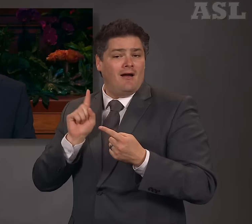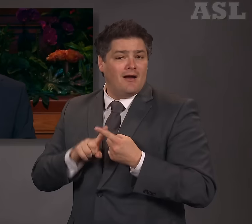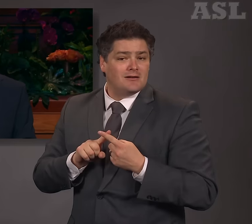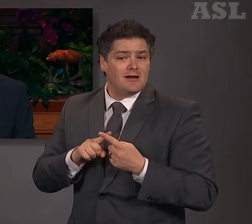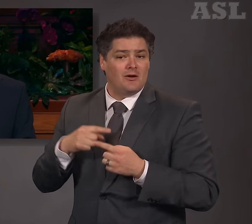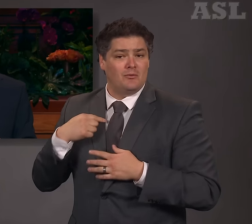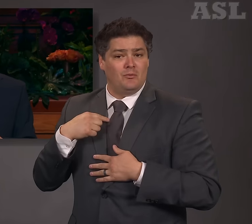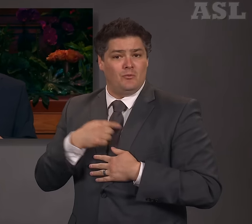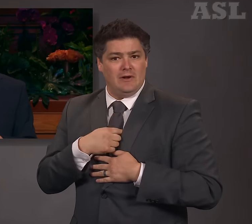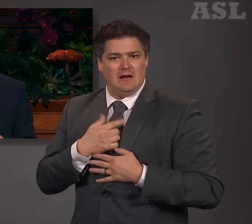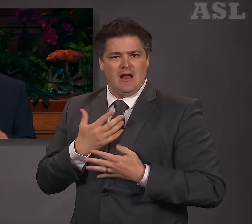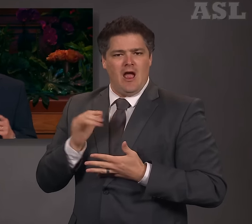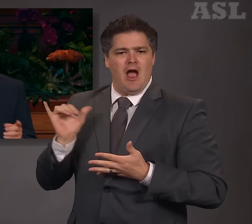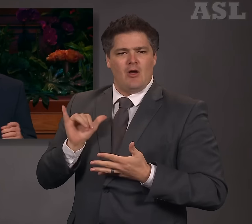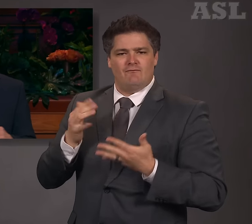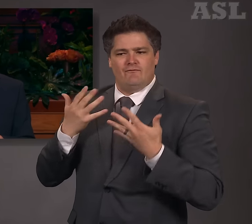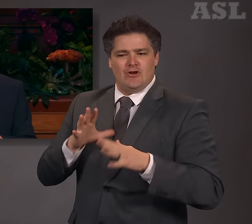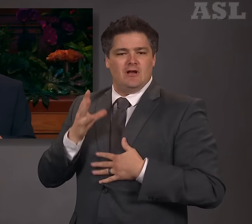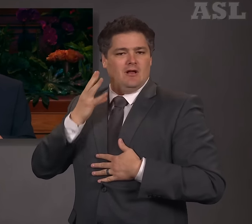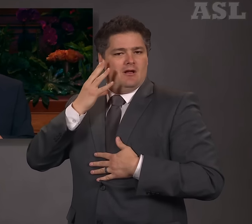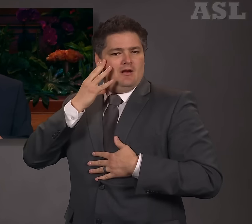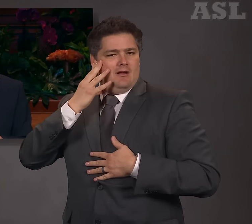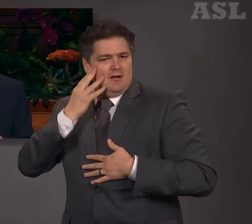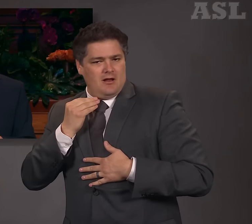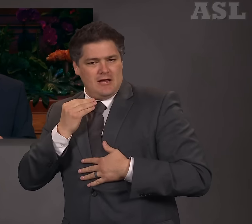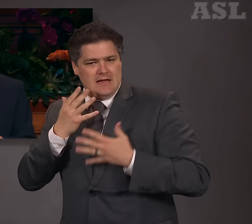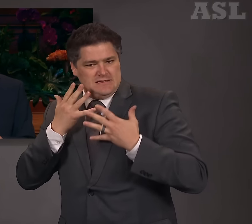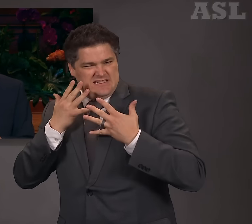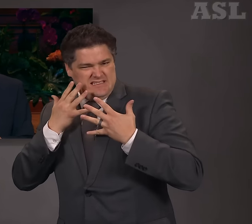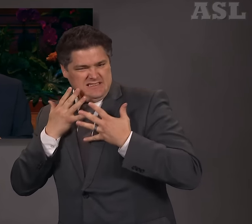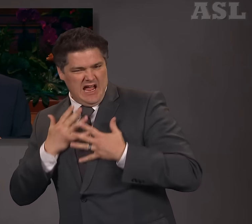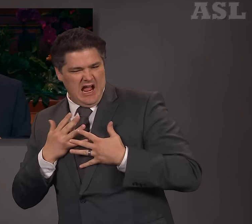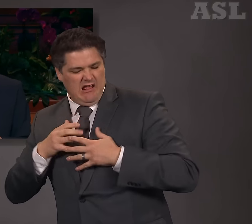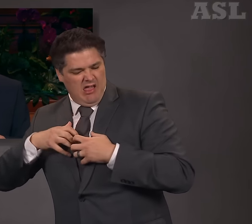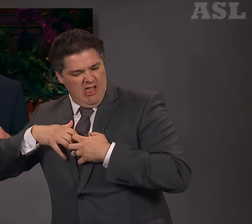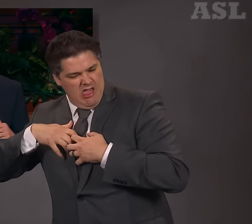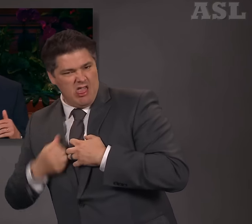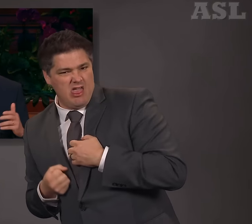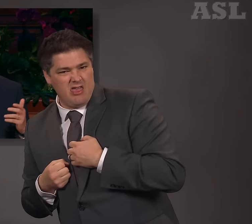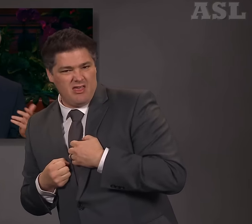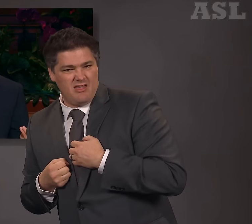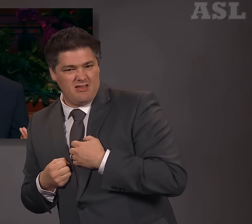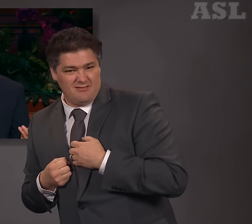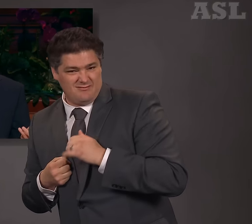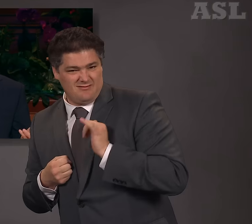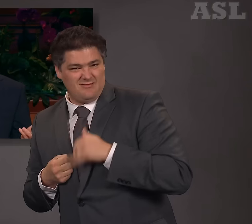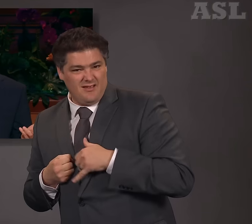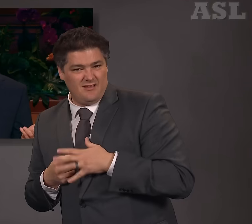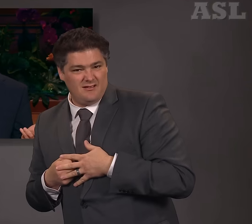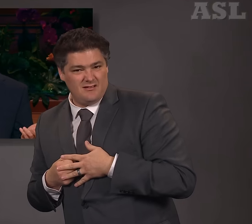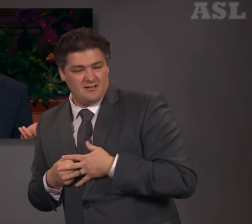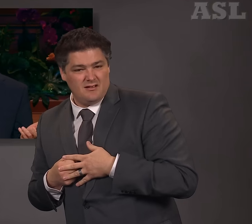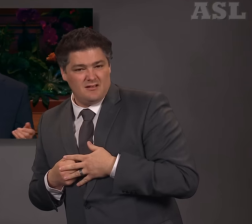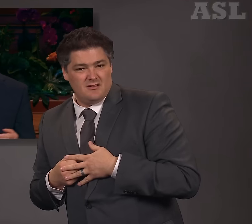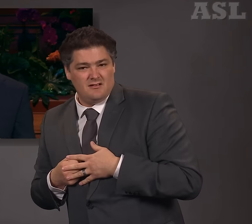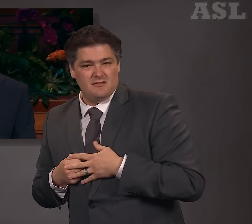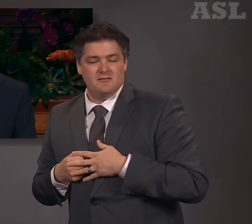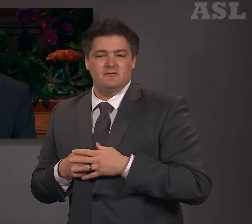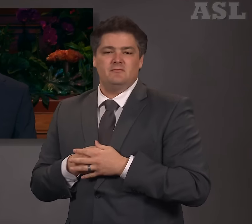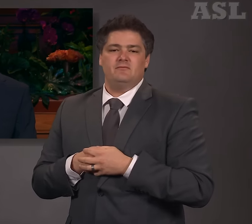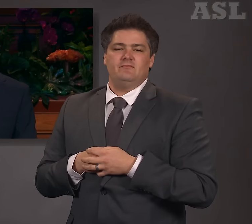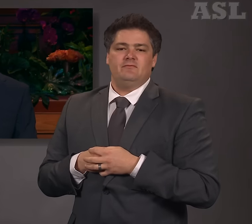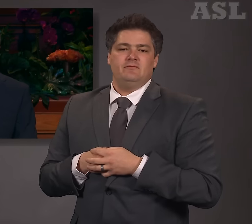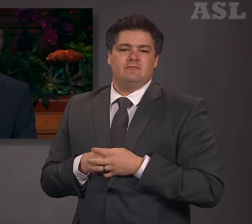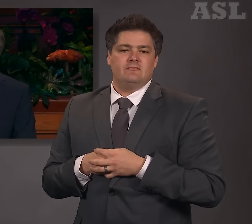other. We would not be able to identify joy unless we had also experienced sorrow at some